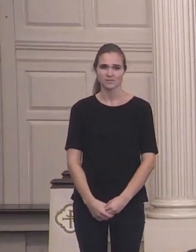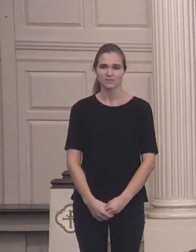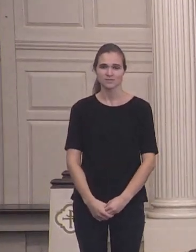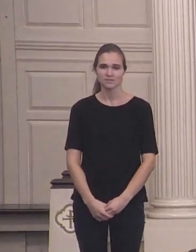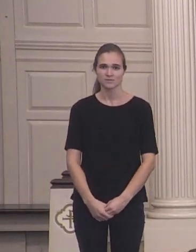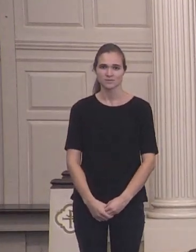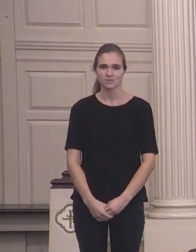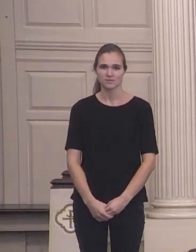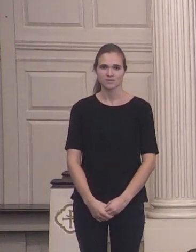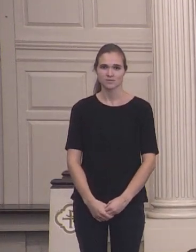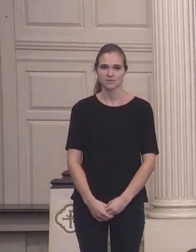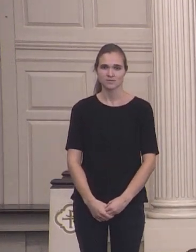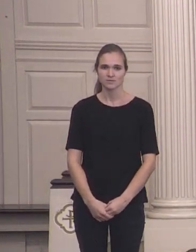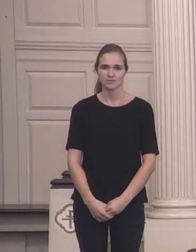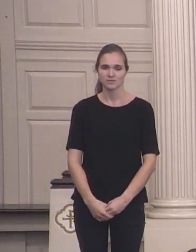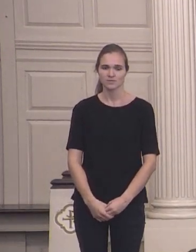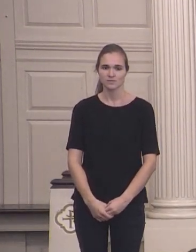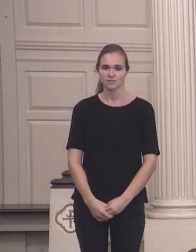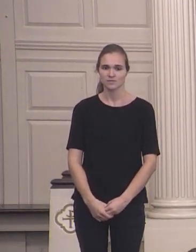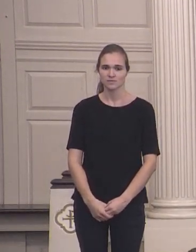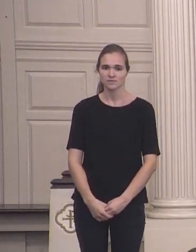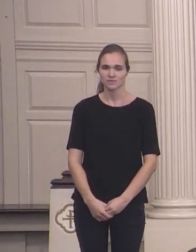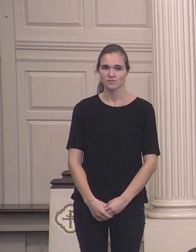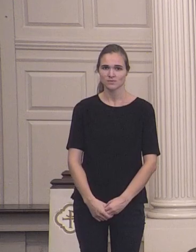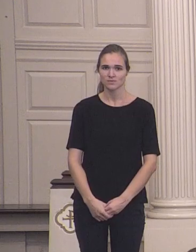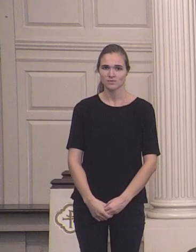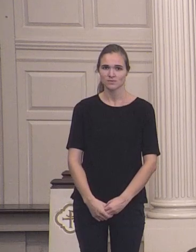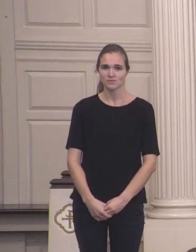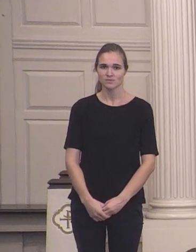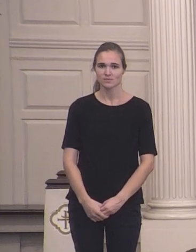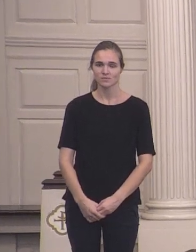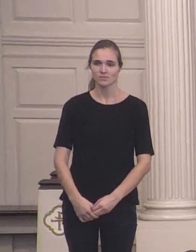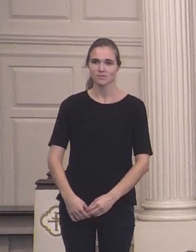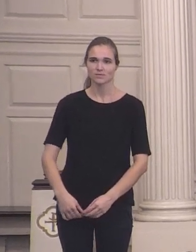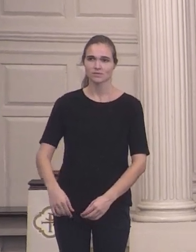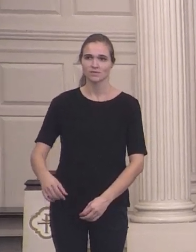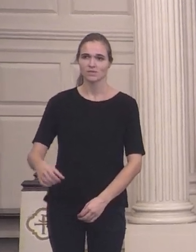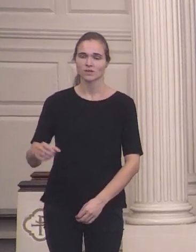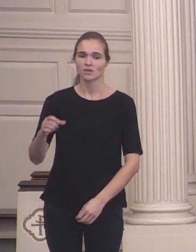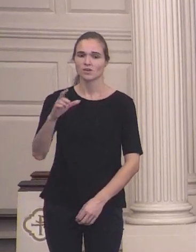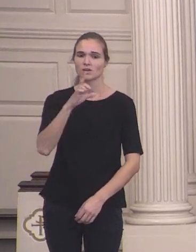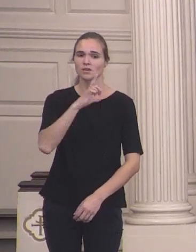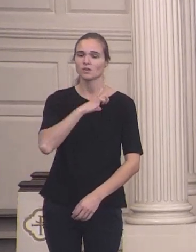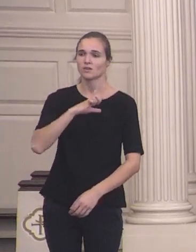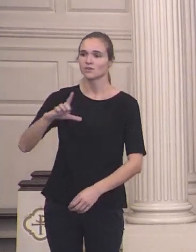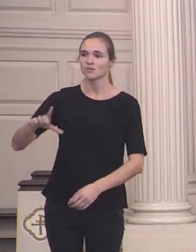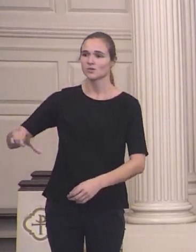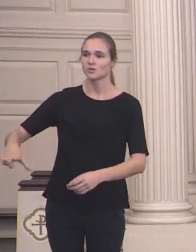I will extol you, O Lord.